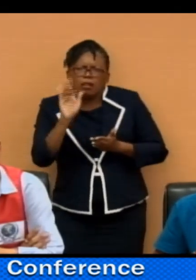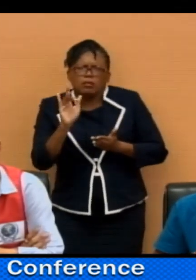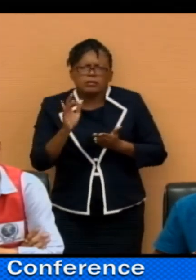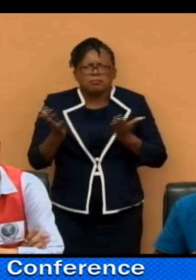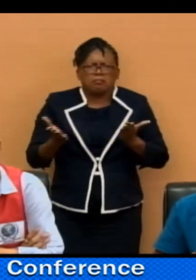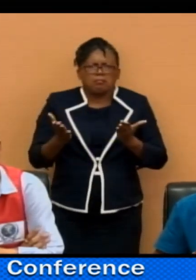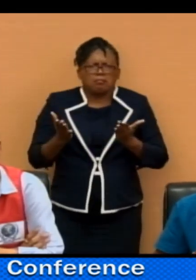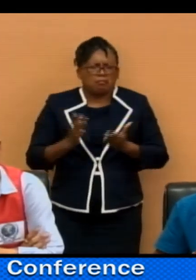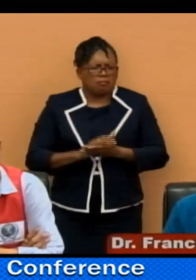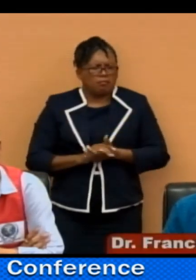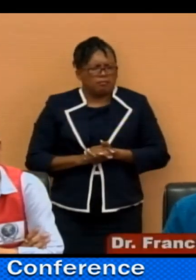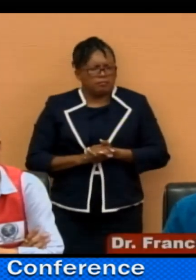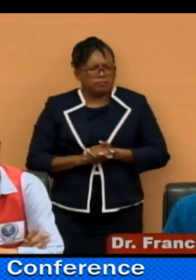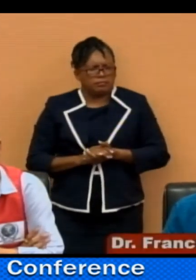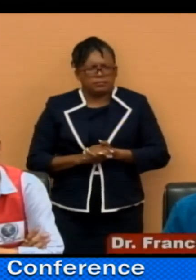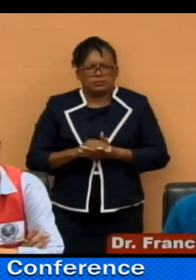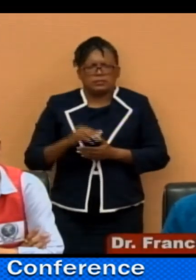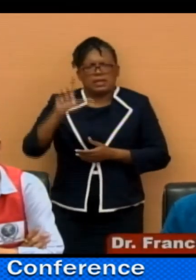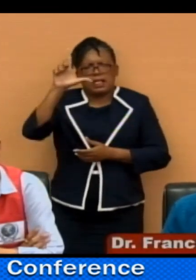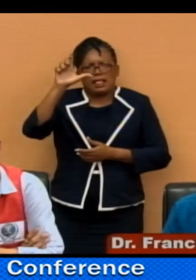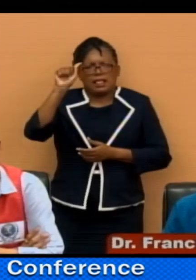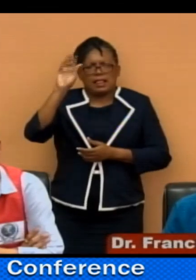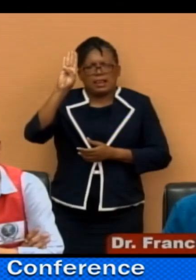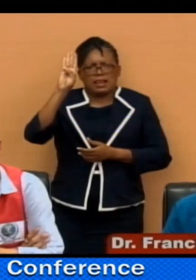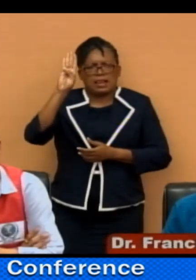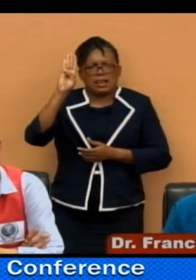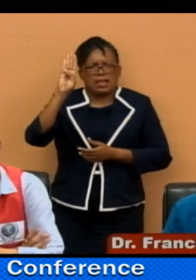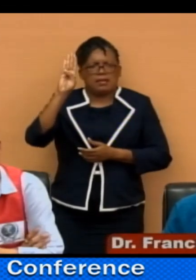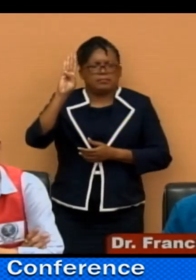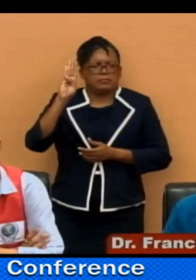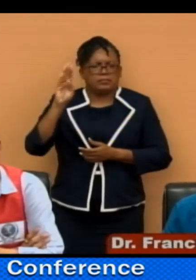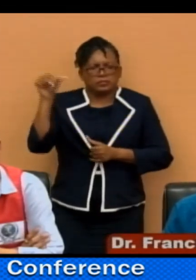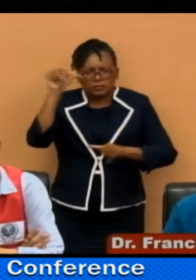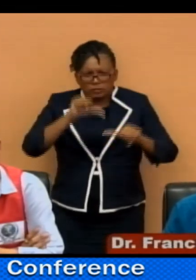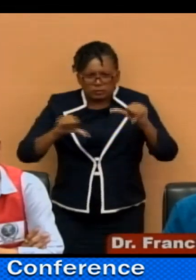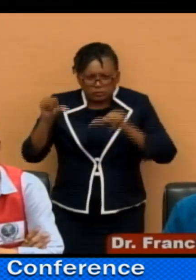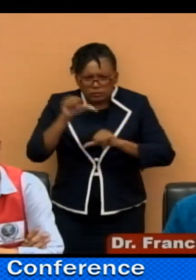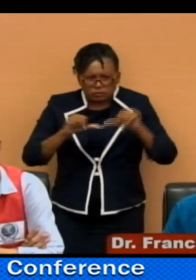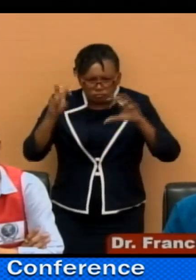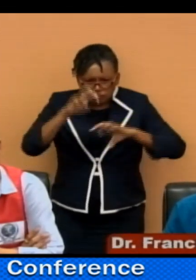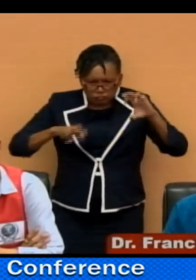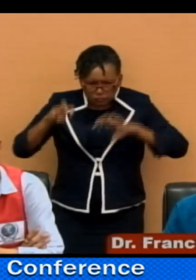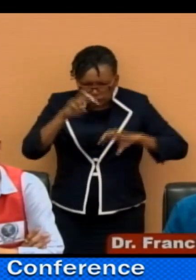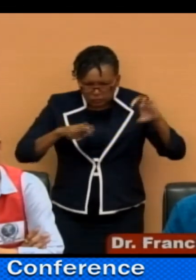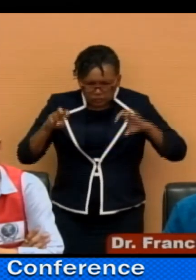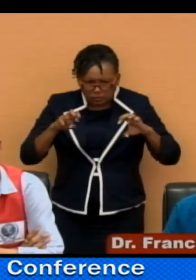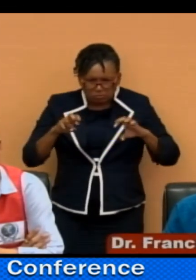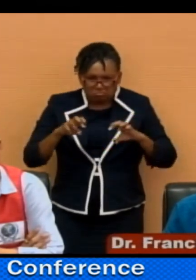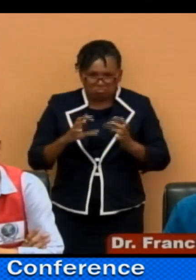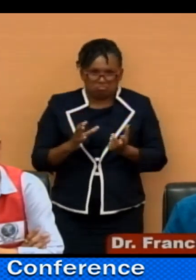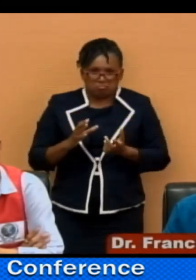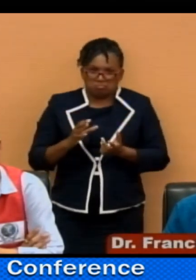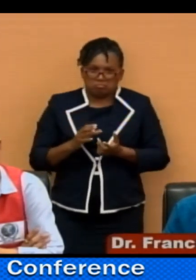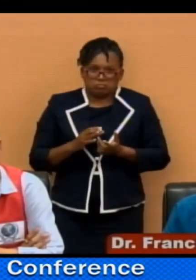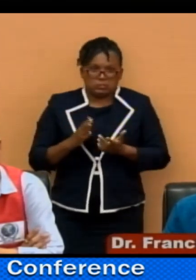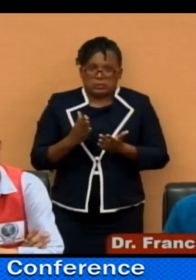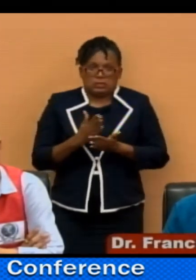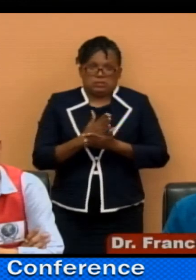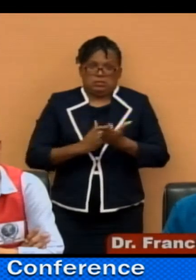the epidemiology seems to suggest that basically this virus spares babies and children, to be